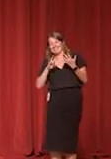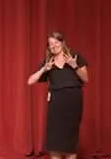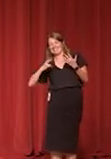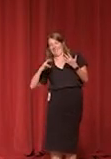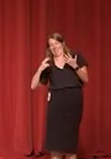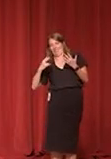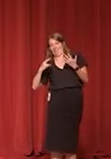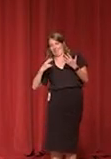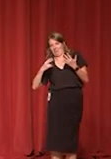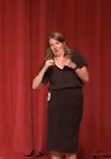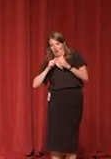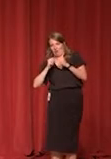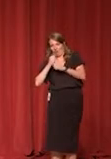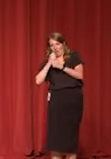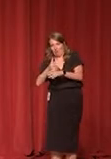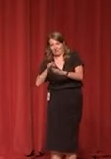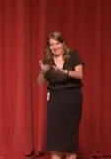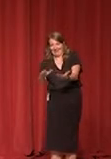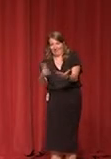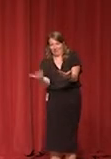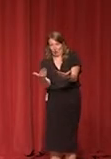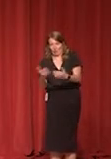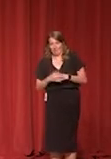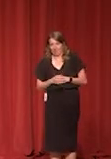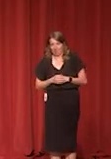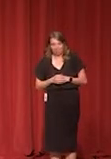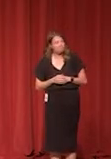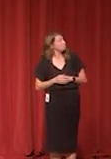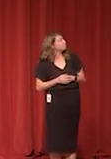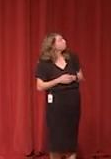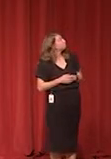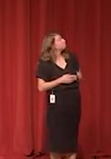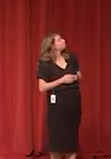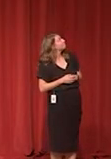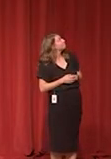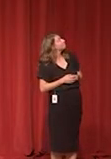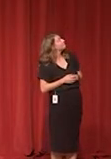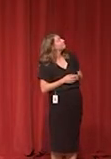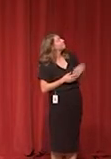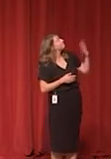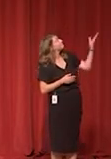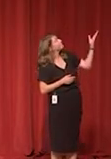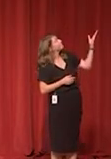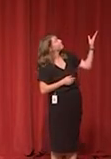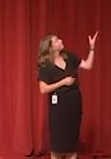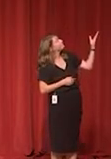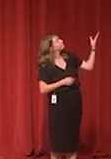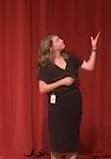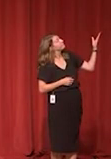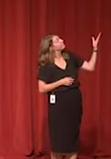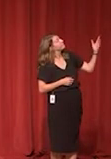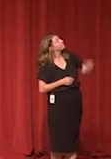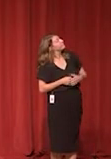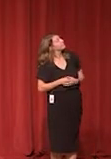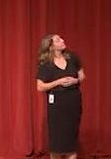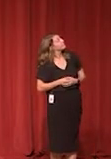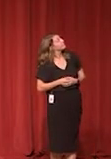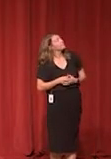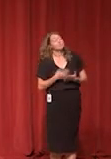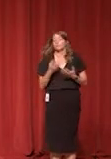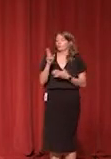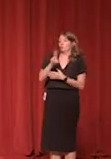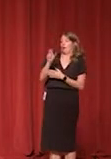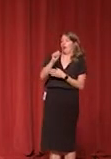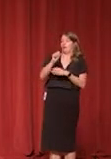leading cause of death in the United States. Next slide, please. So on the slide here, you see a map of the